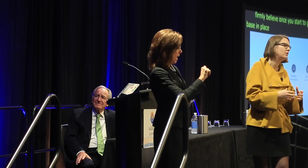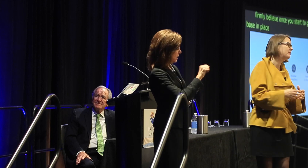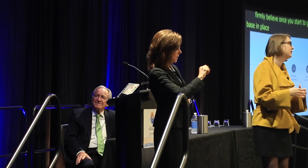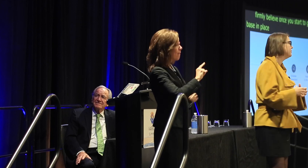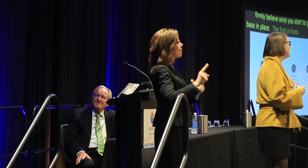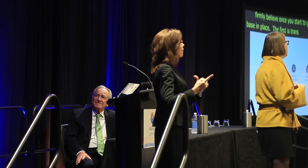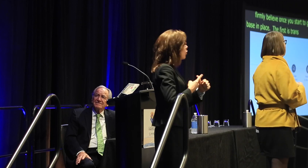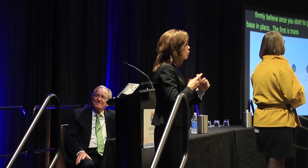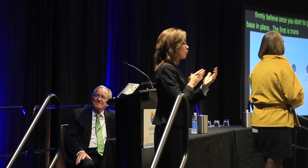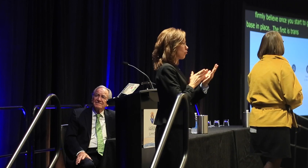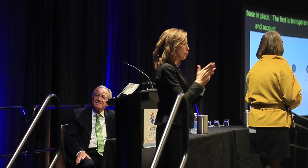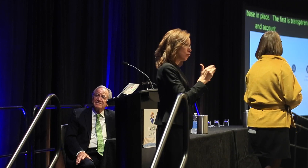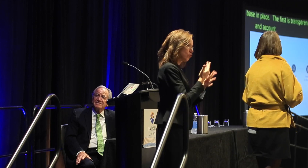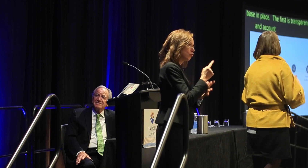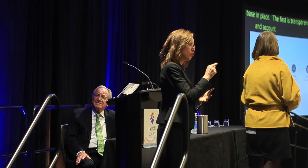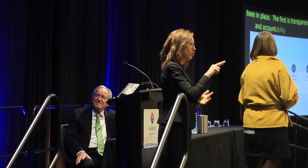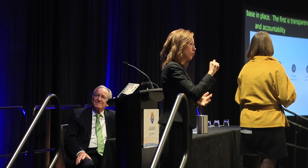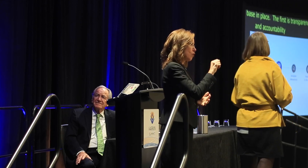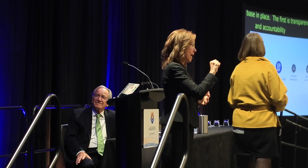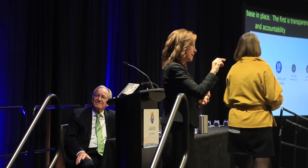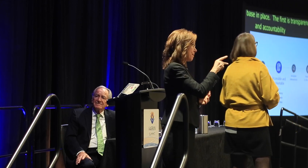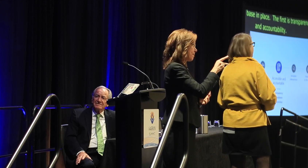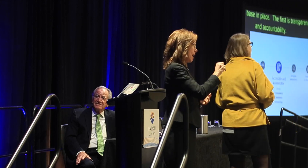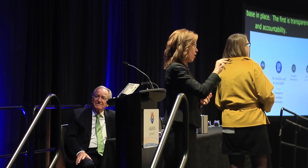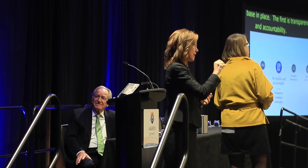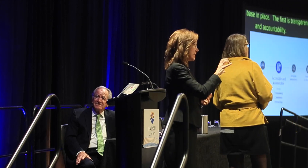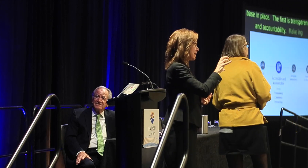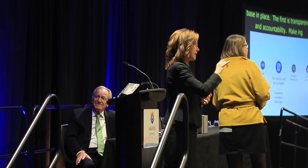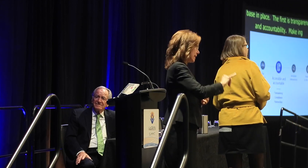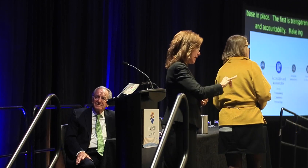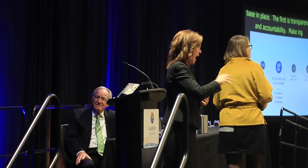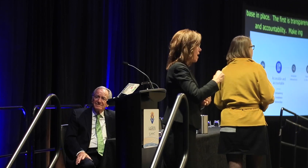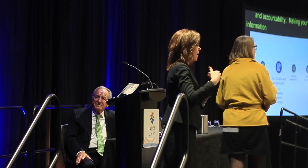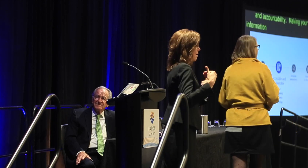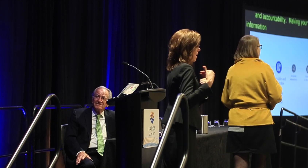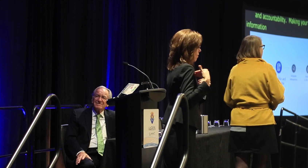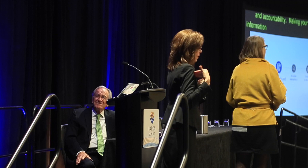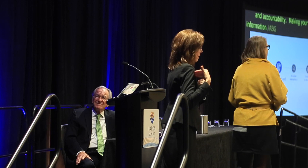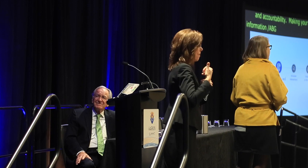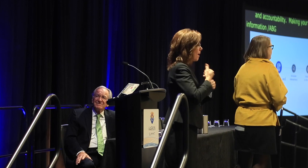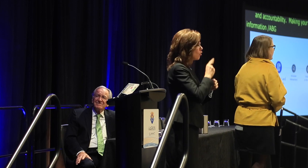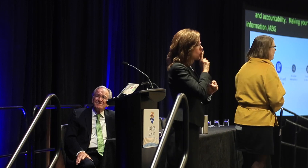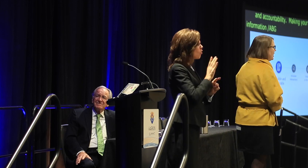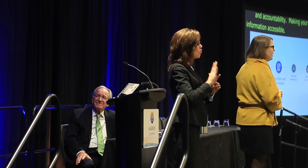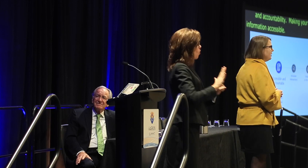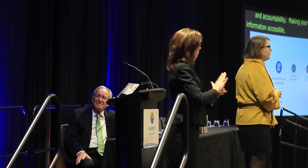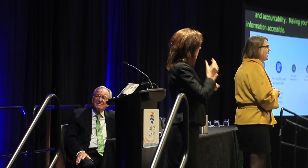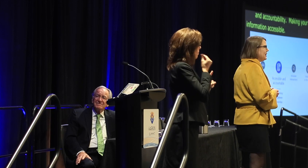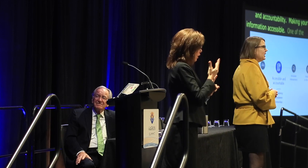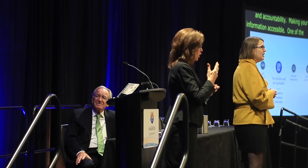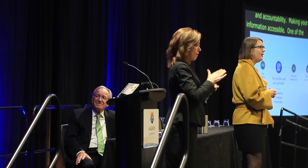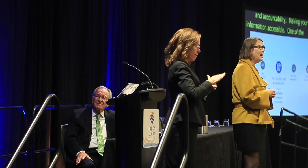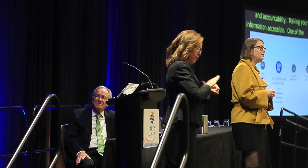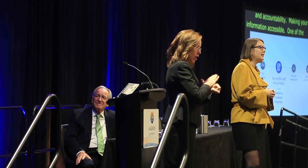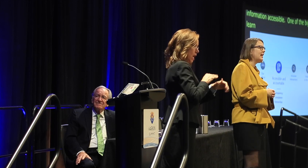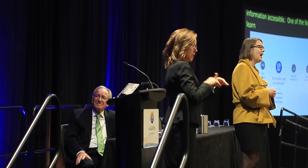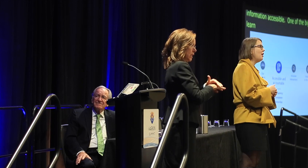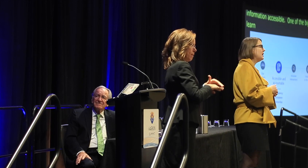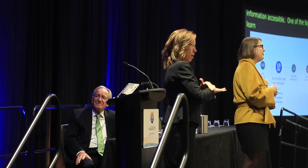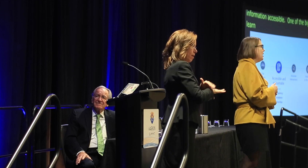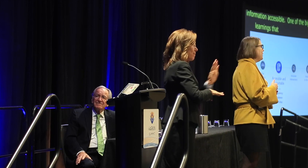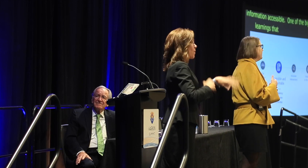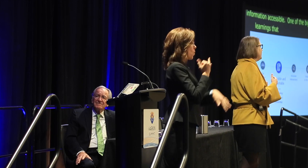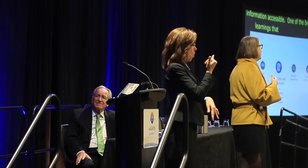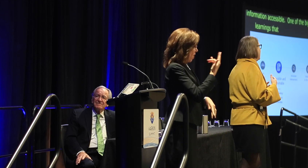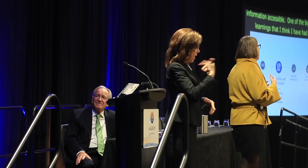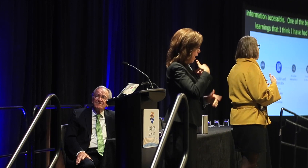and accountability, making your information accessible. One of the biggest learnings that I think I've had as I get